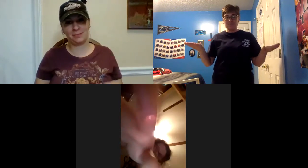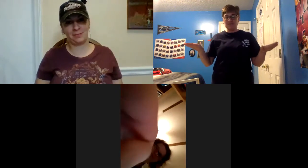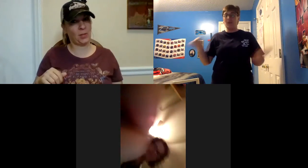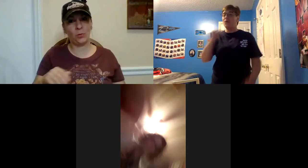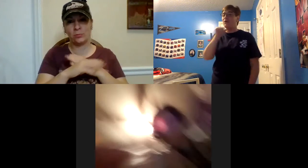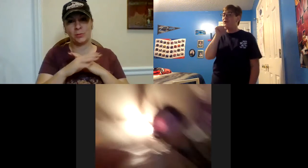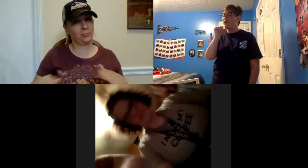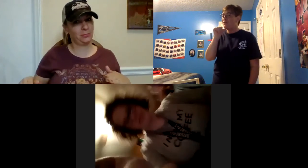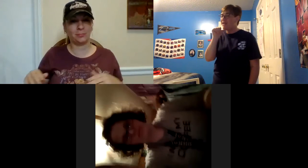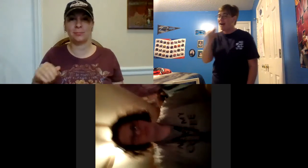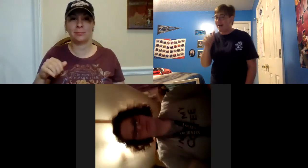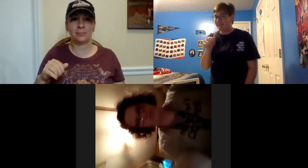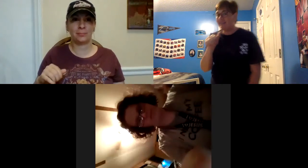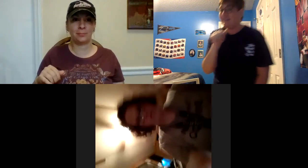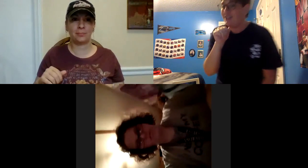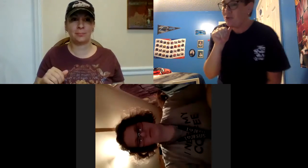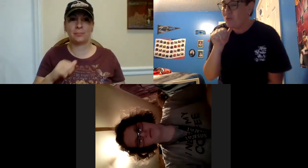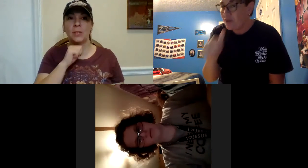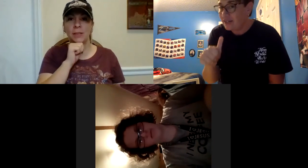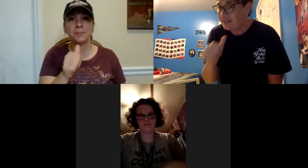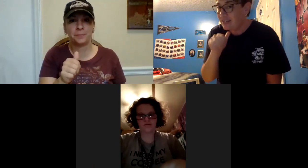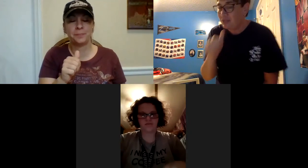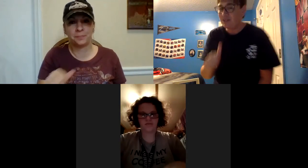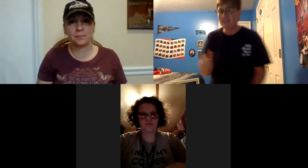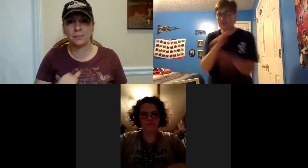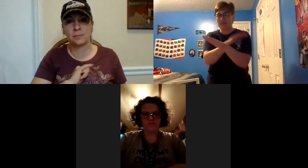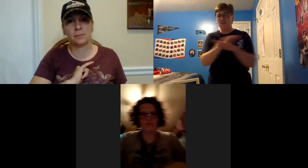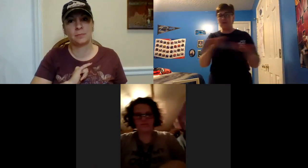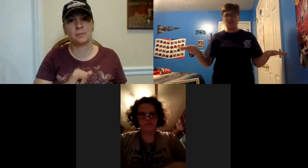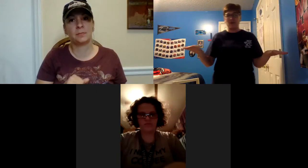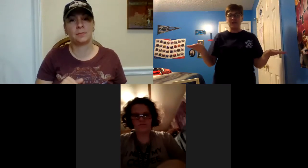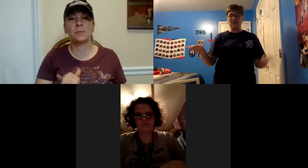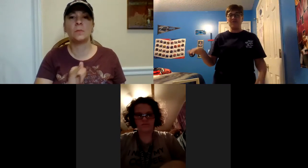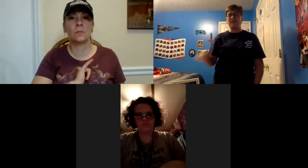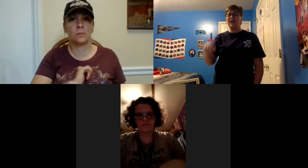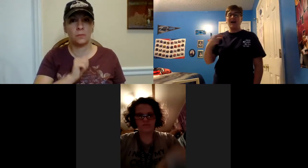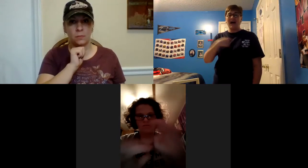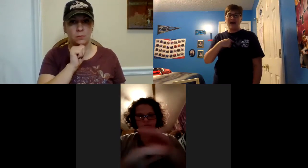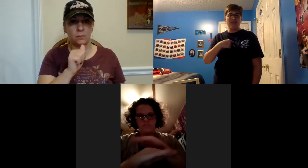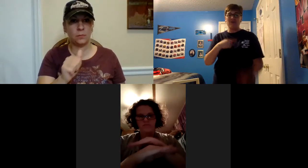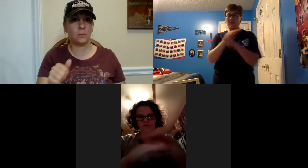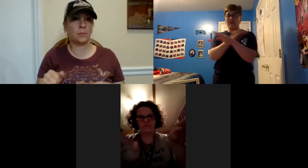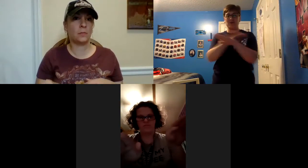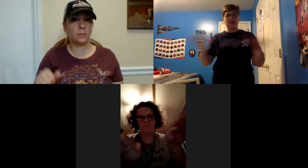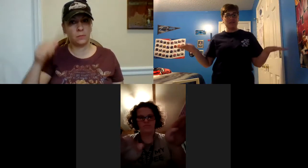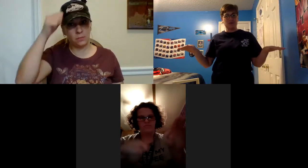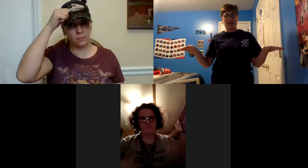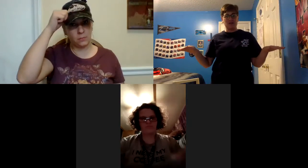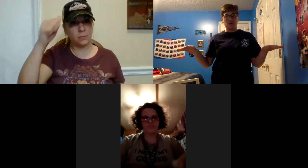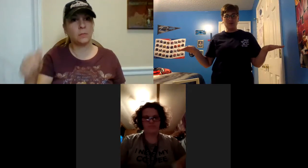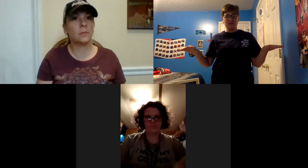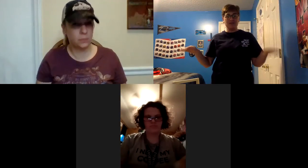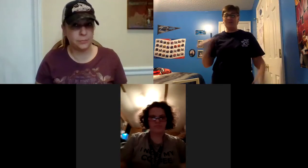don't, or you can do not. Either one just depends on which one you feel. I feel better doing it this way.